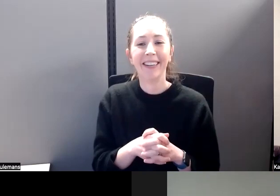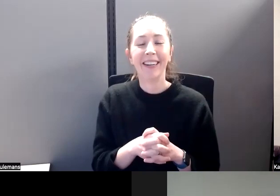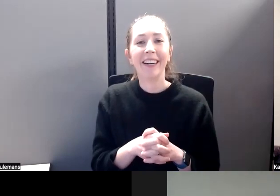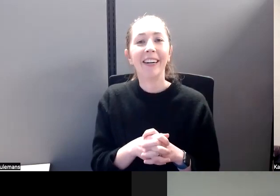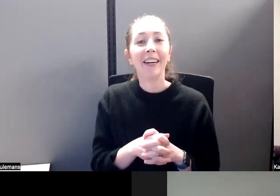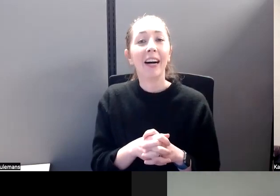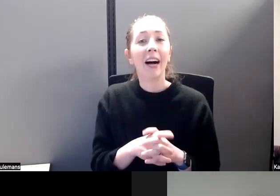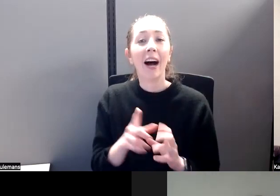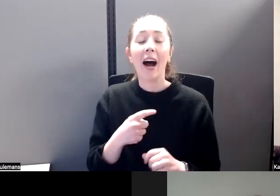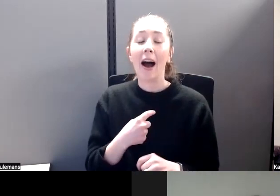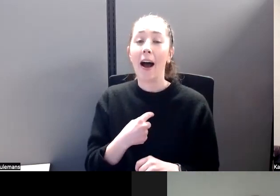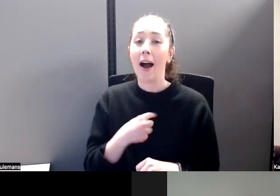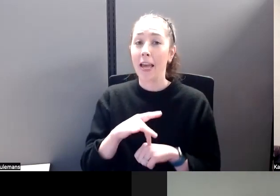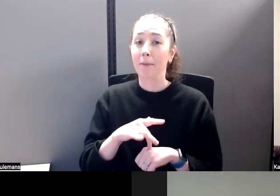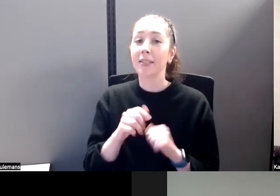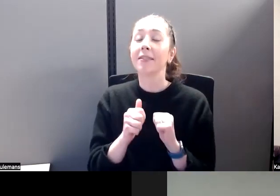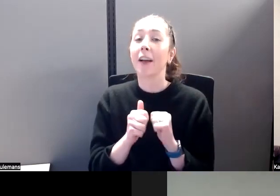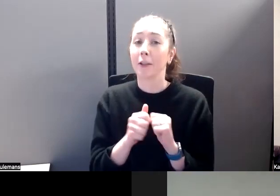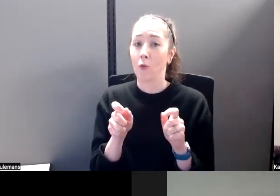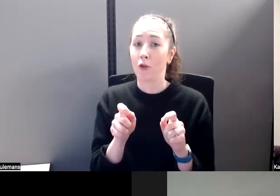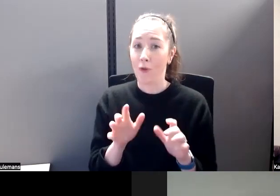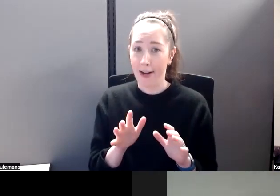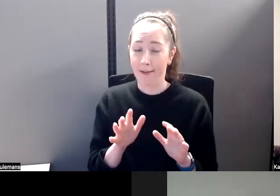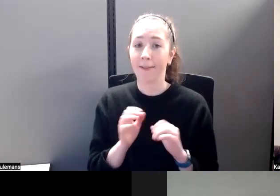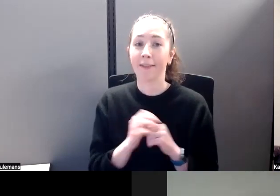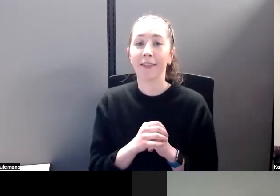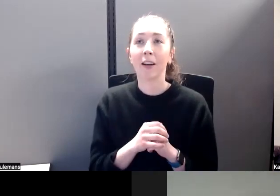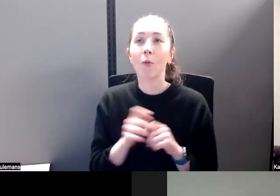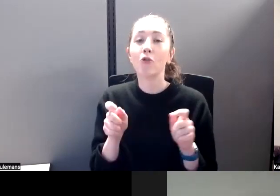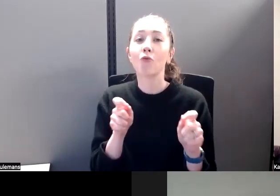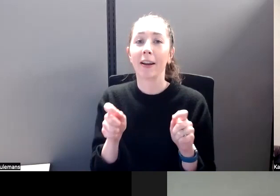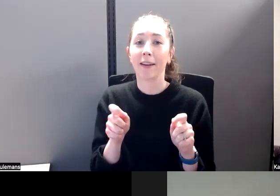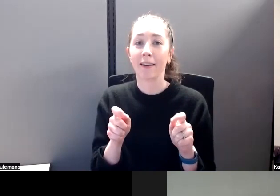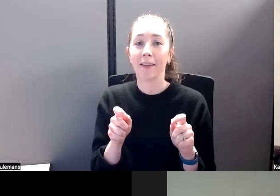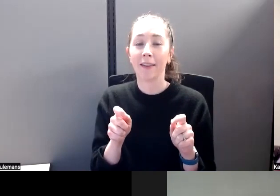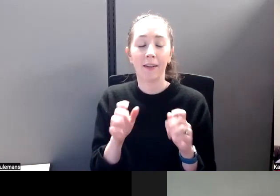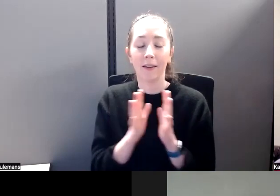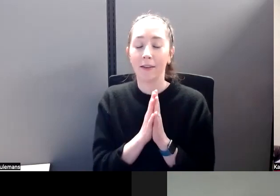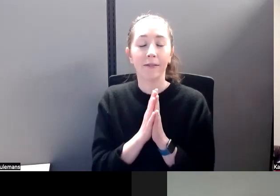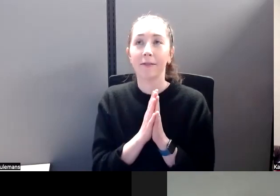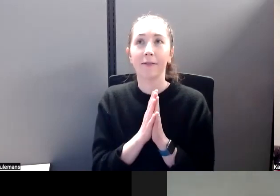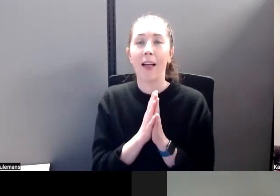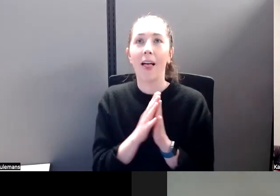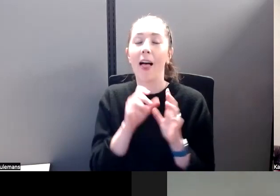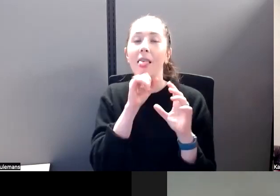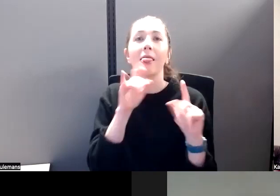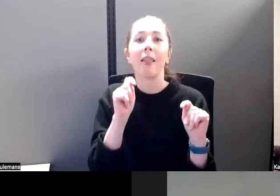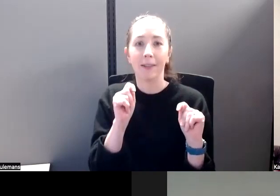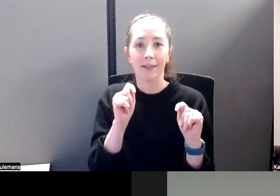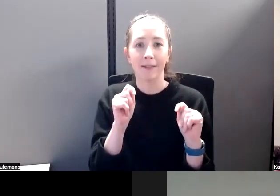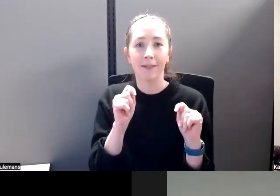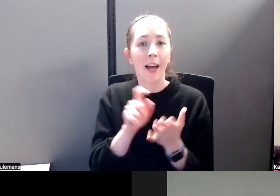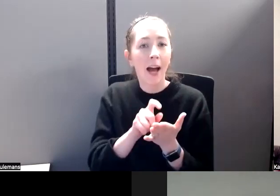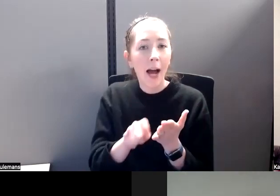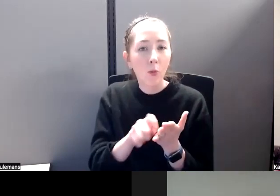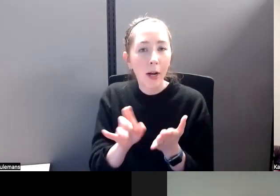I am obsessed with directing. I'm obsessed. Like I love it. I also write too. And